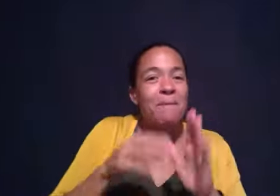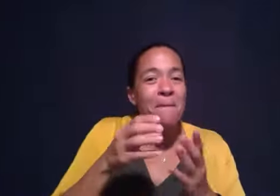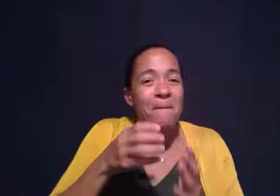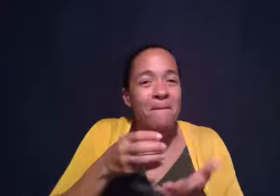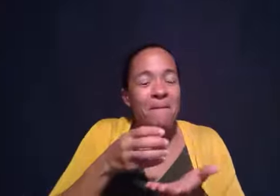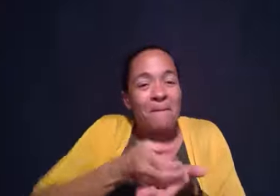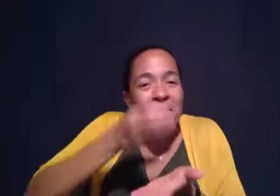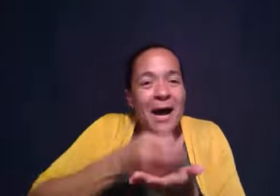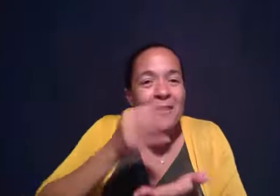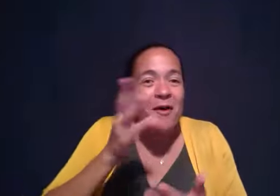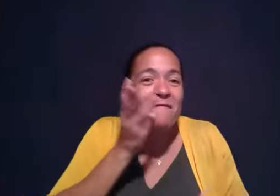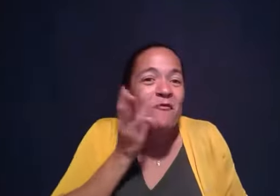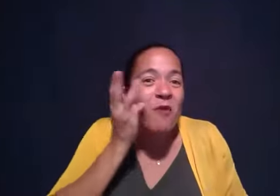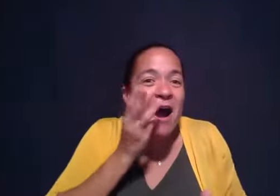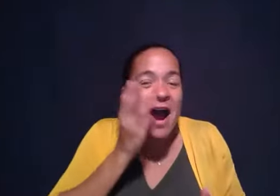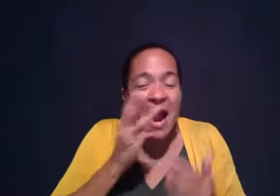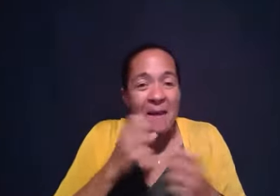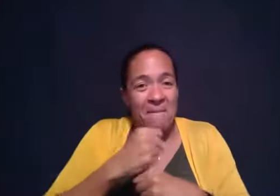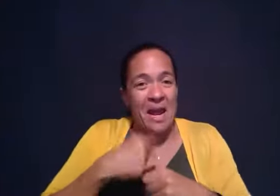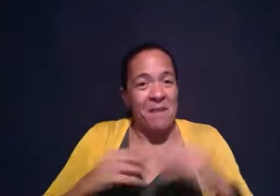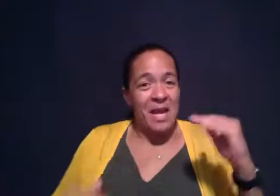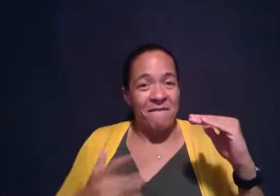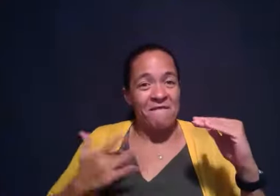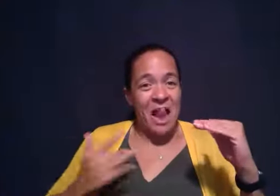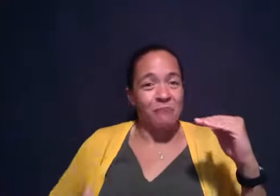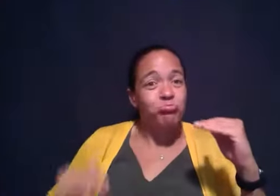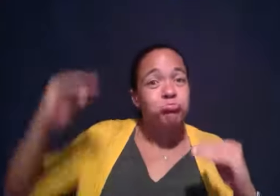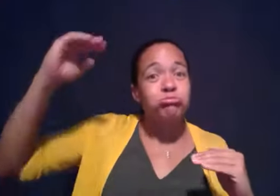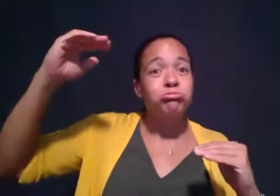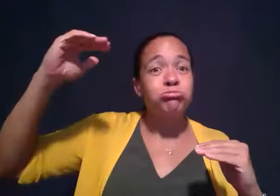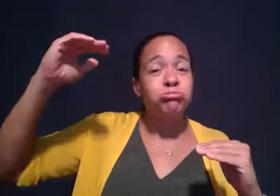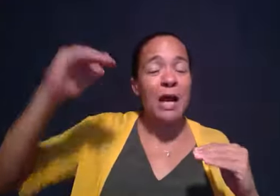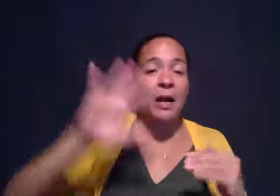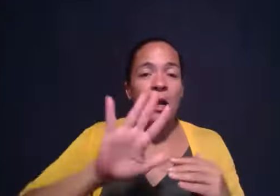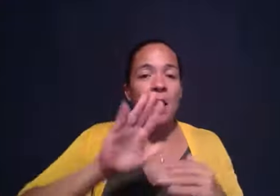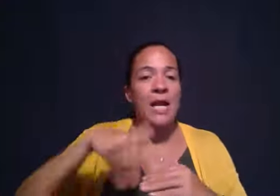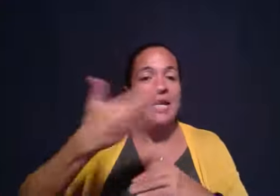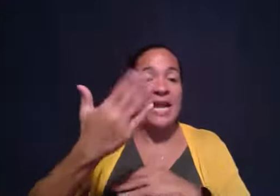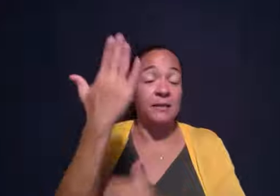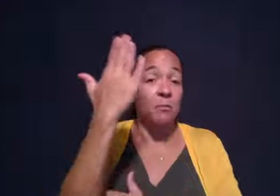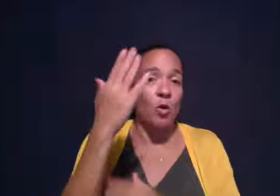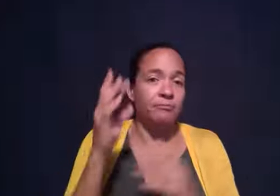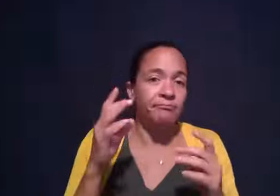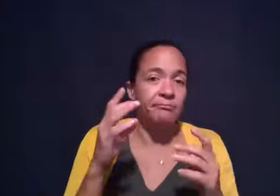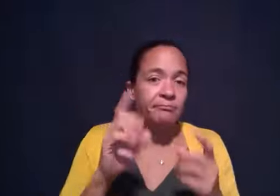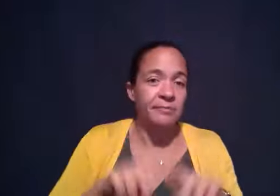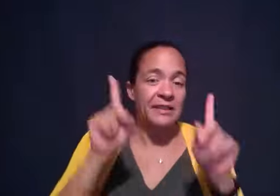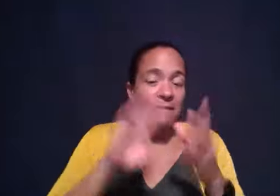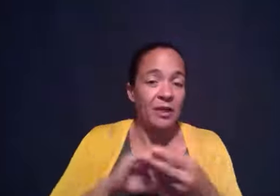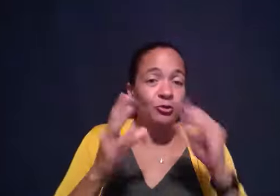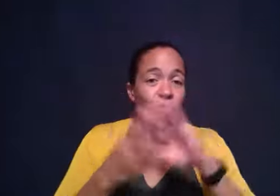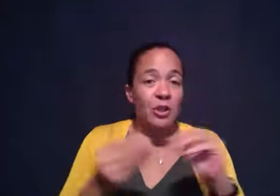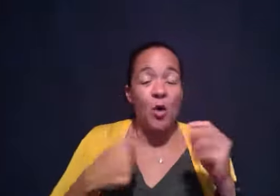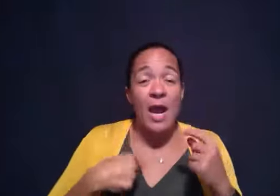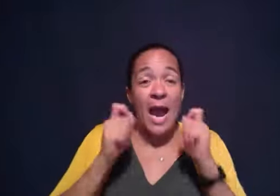you? You know? Now that next morning, it was a totally different story. I came to and it tasted like a hamster had